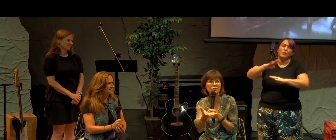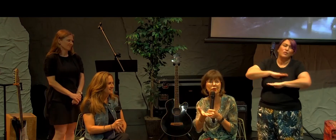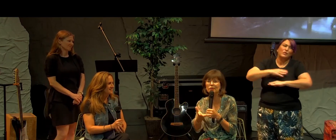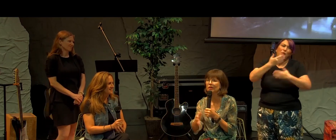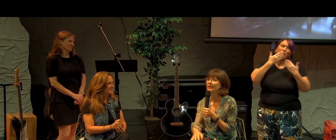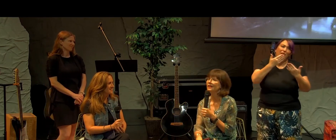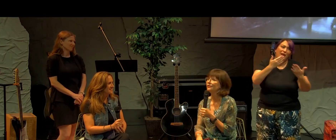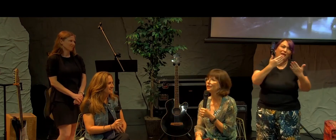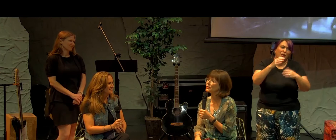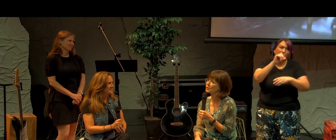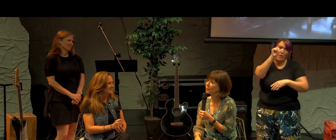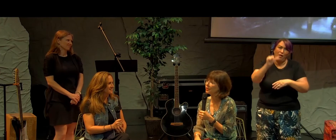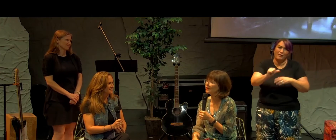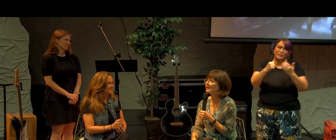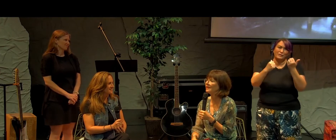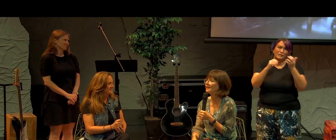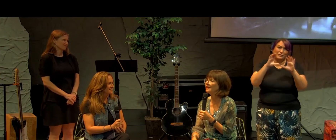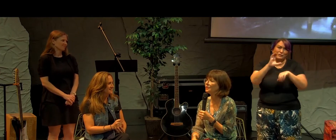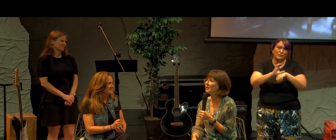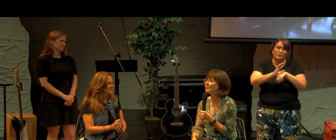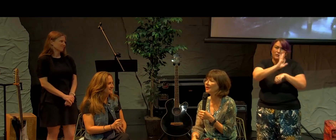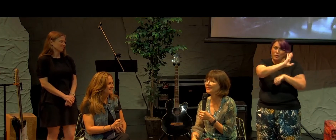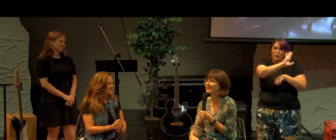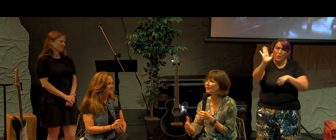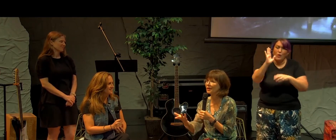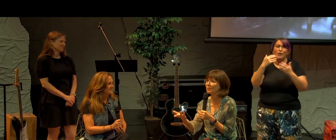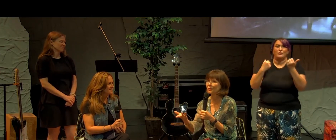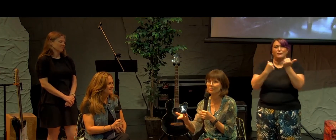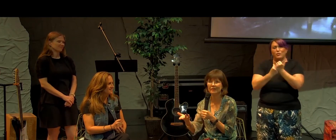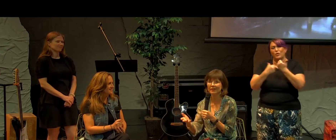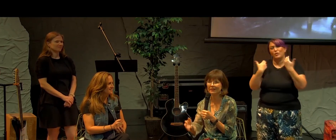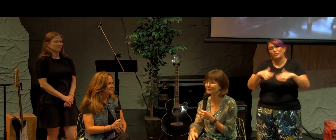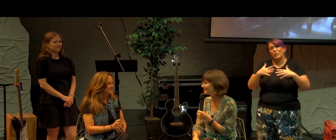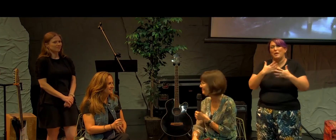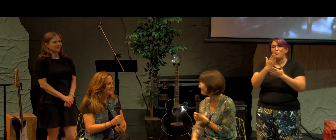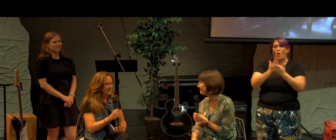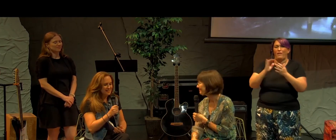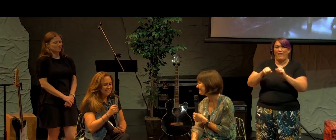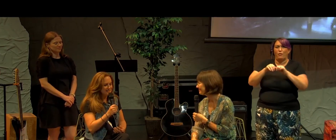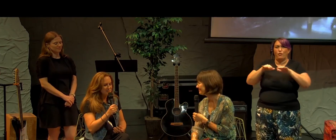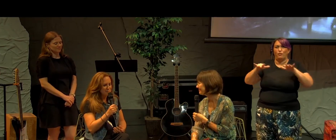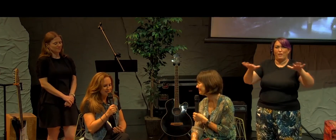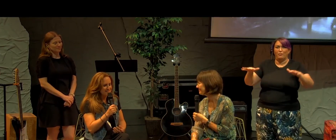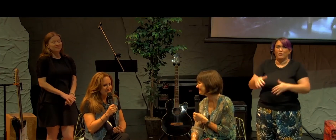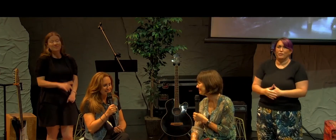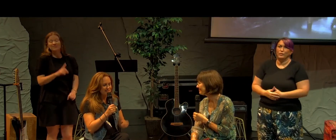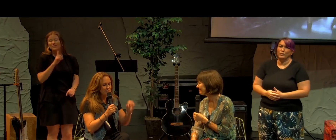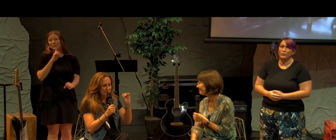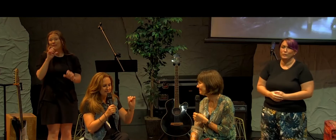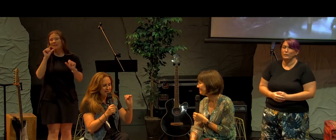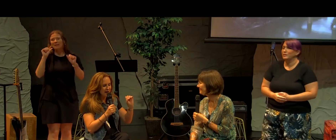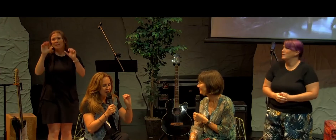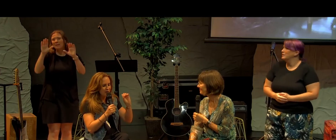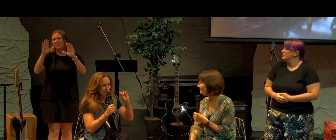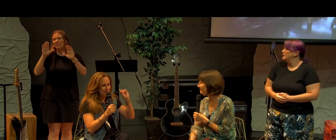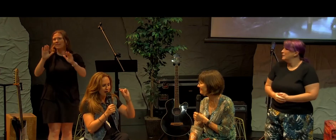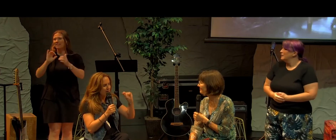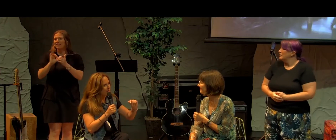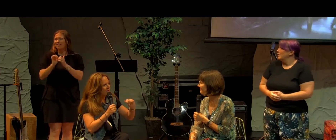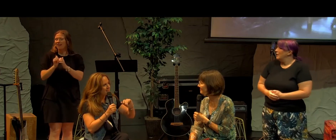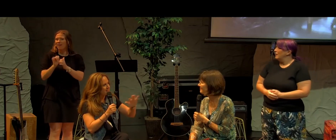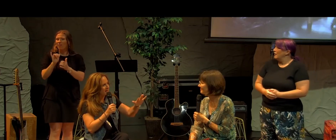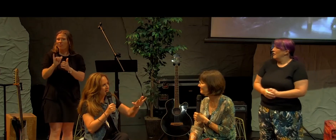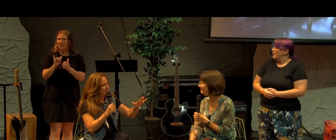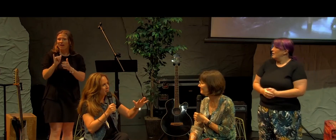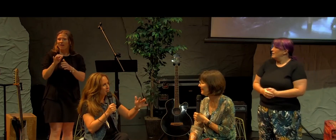Austin Church, for your support and for being part of this incredible ripple effect. It is amazing. It's amazing how that